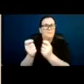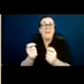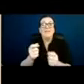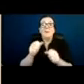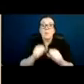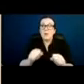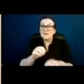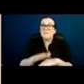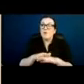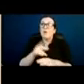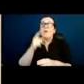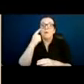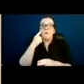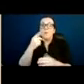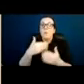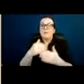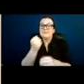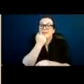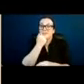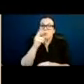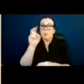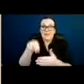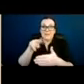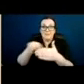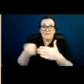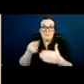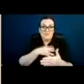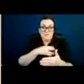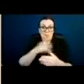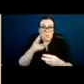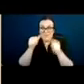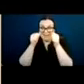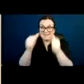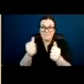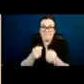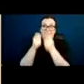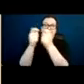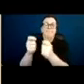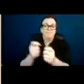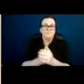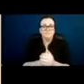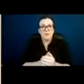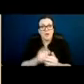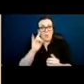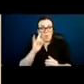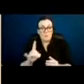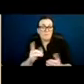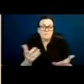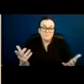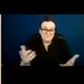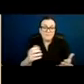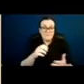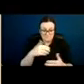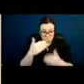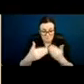of an appearance date with the UN Committee in the future. I hope that the state can now show significant progress in our